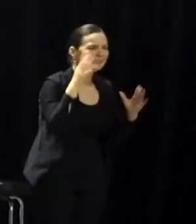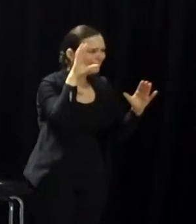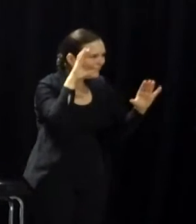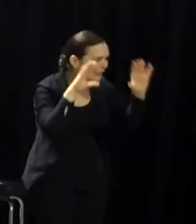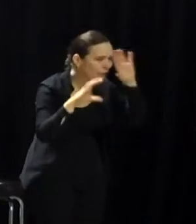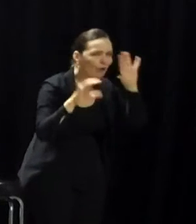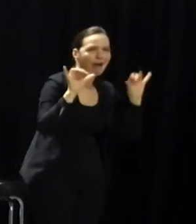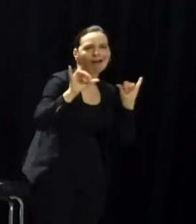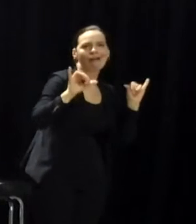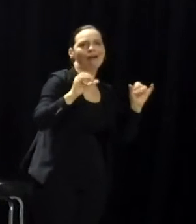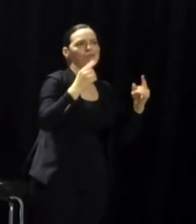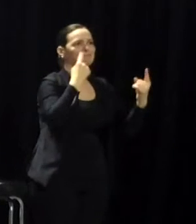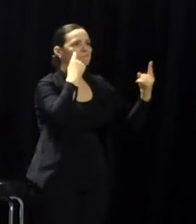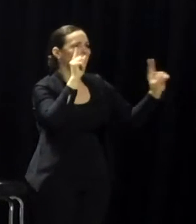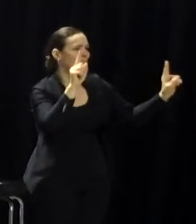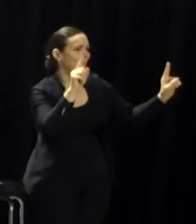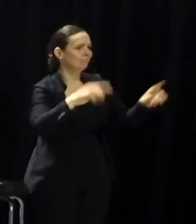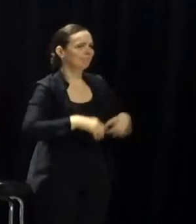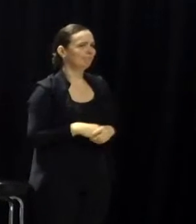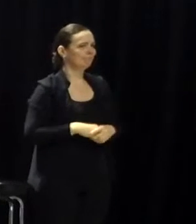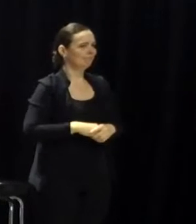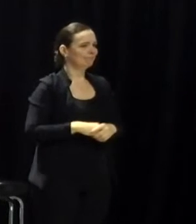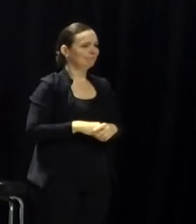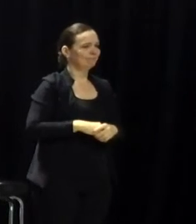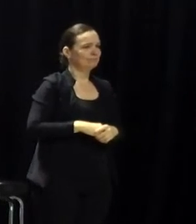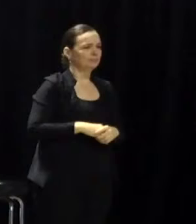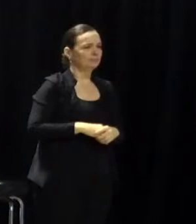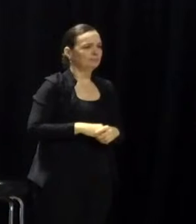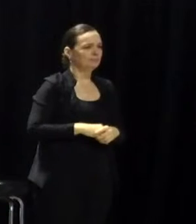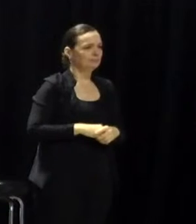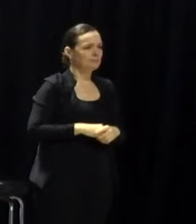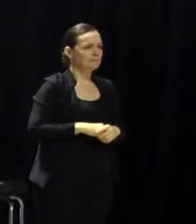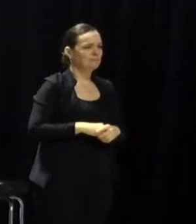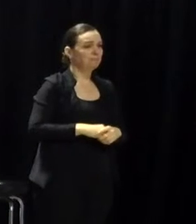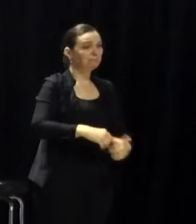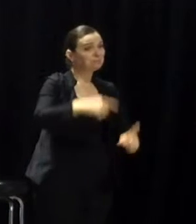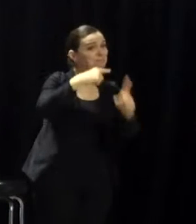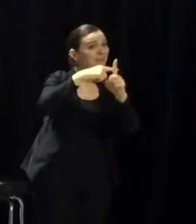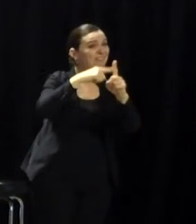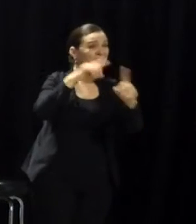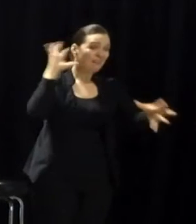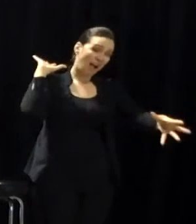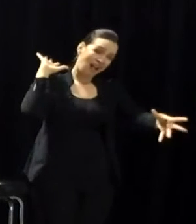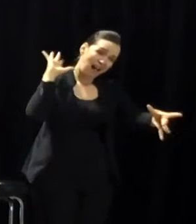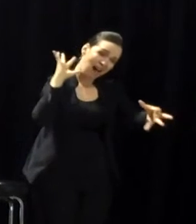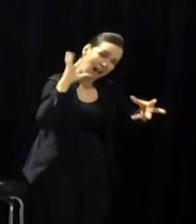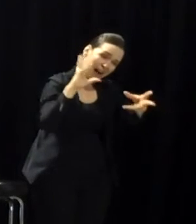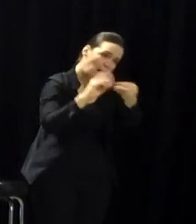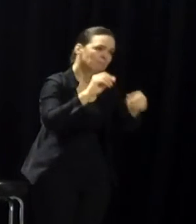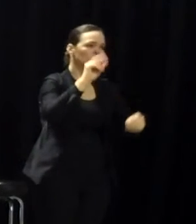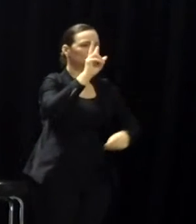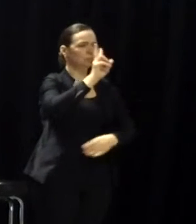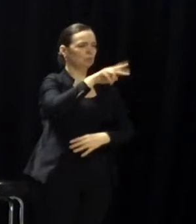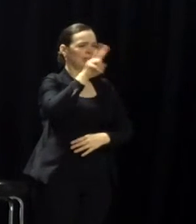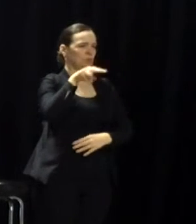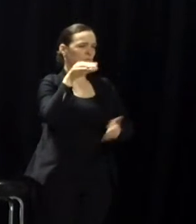Related to total cases, we now have over 22,010 total cases since March